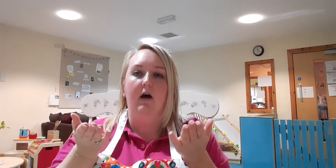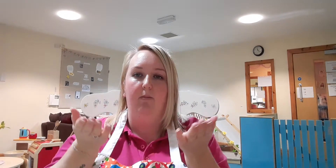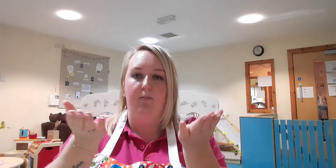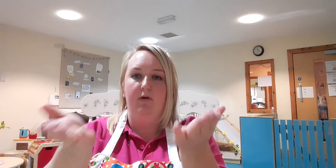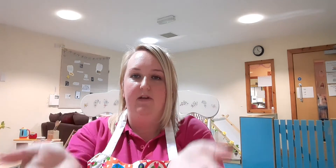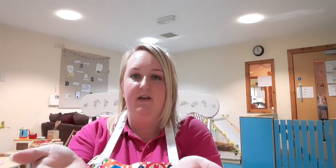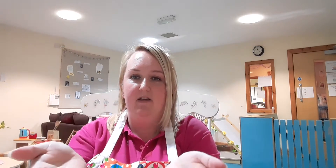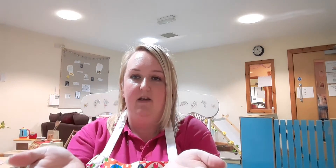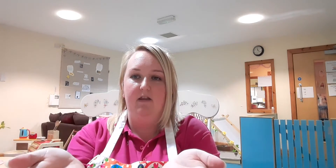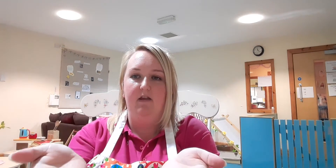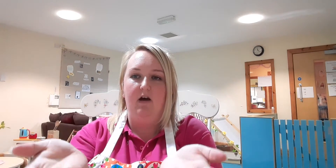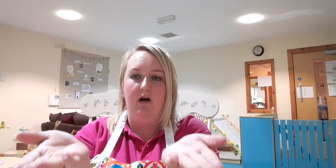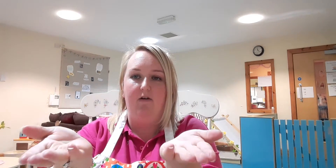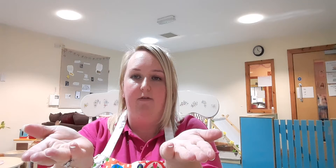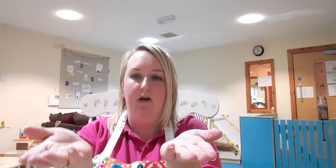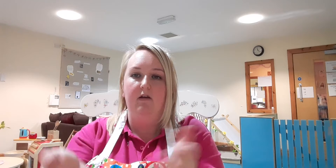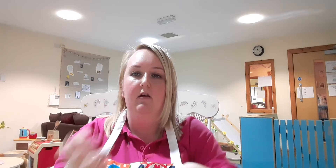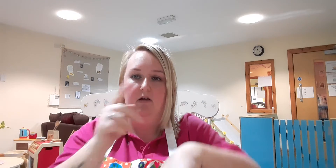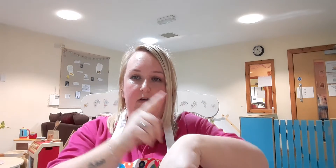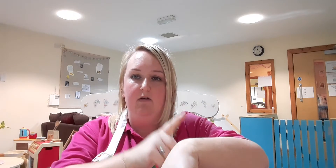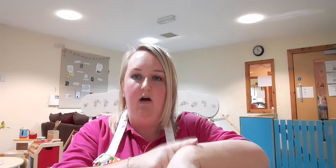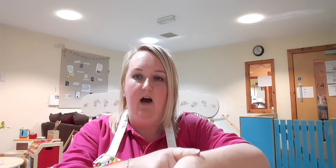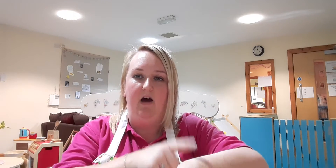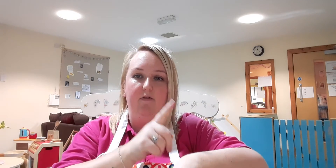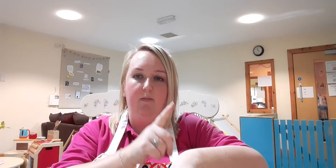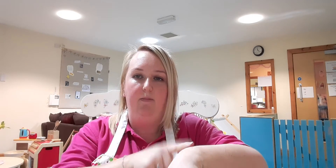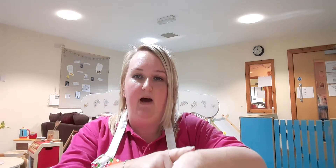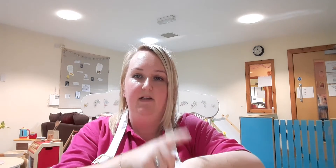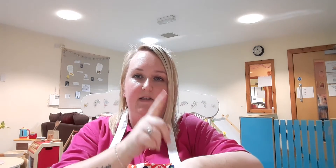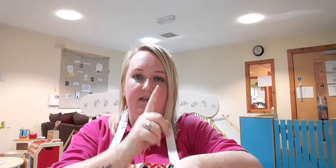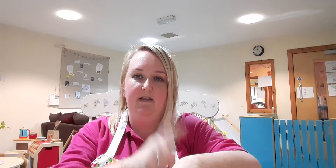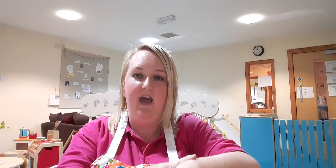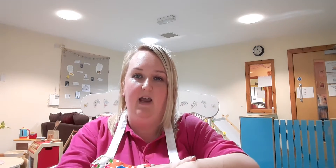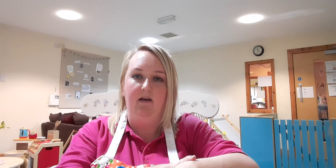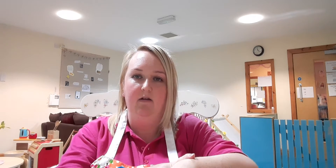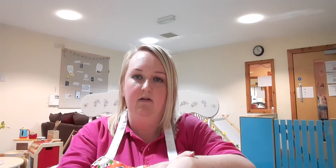and put it in the oven till 10:30.